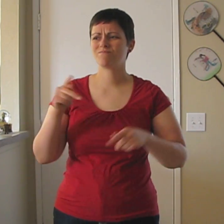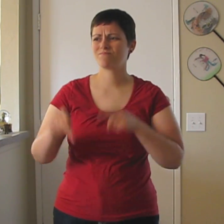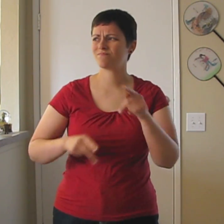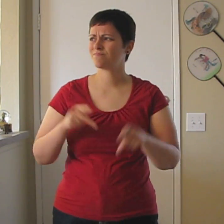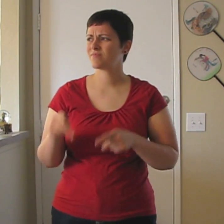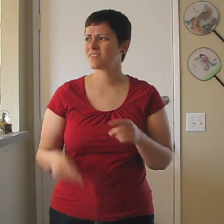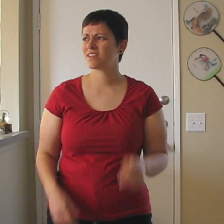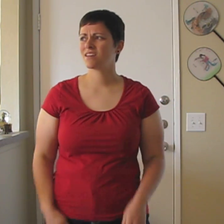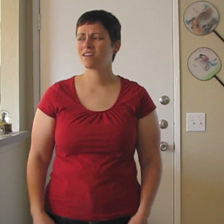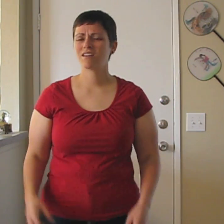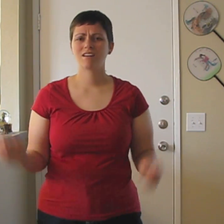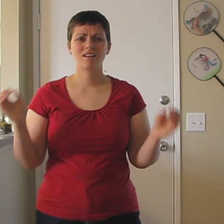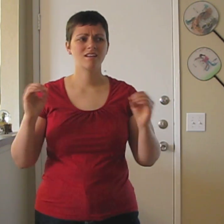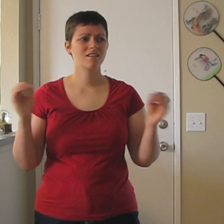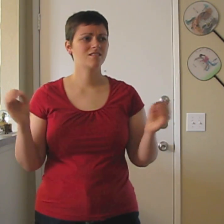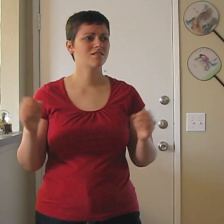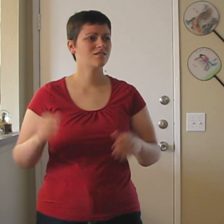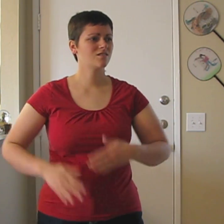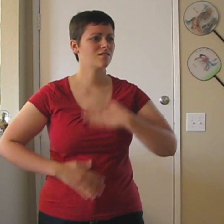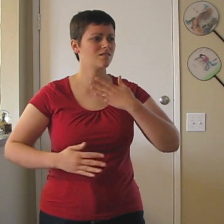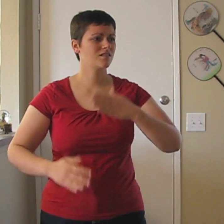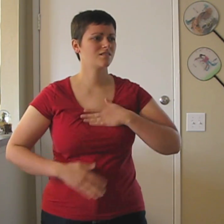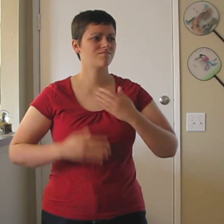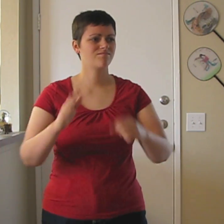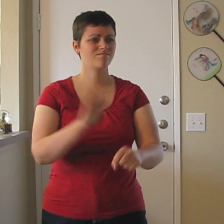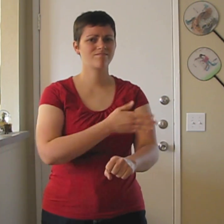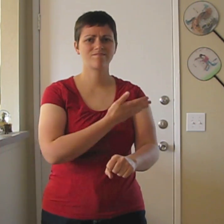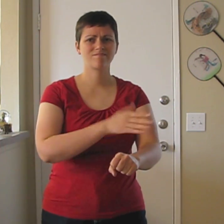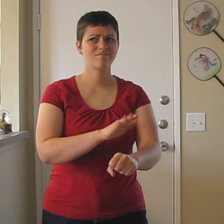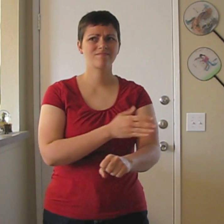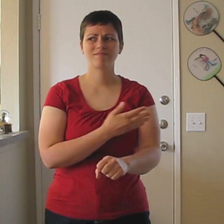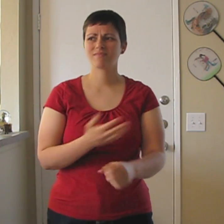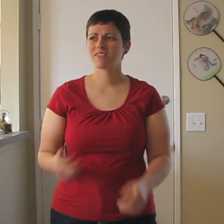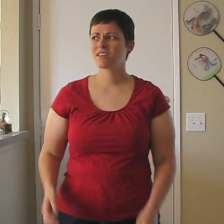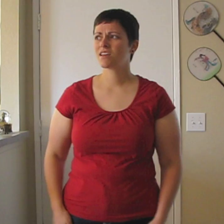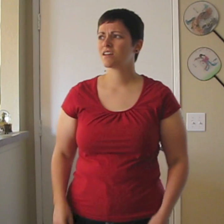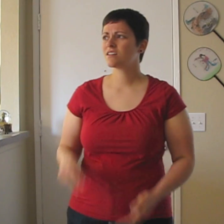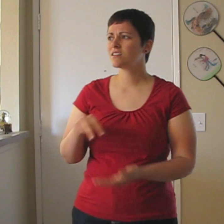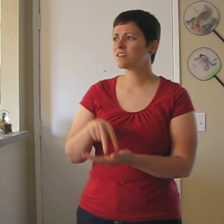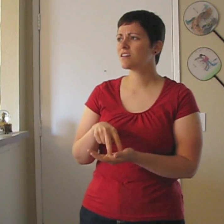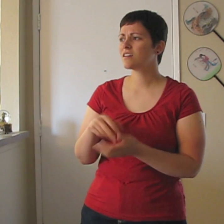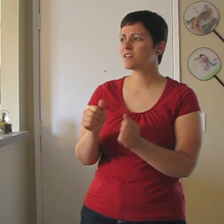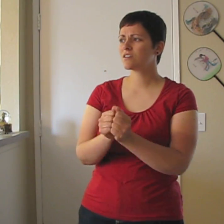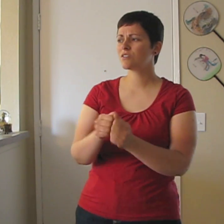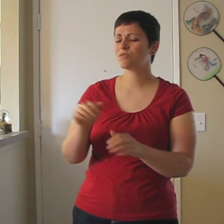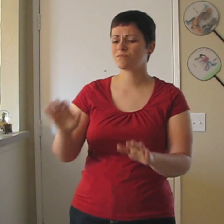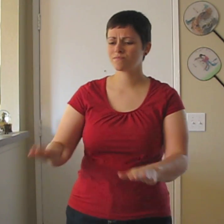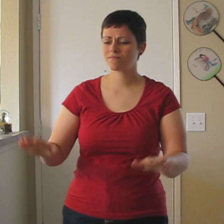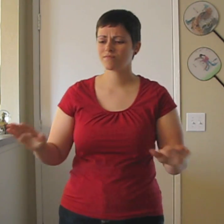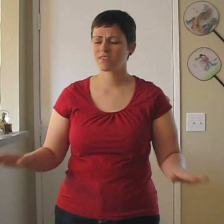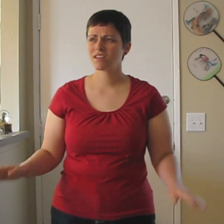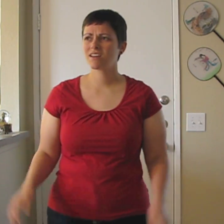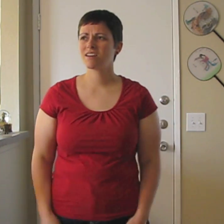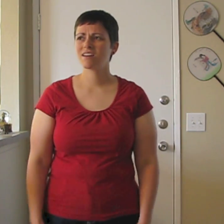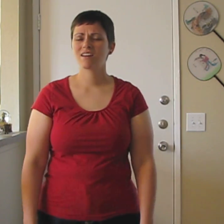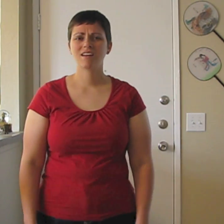no joyful worshipers, no joyful worship songs. I stood there with